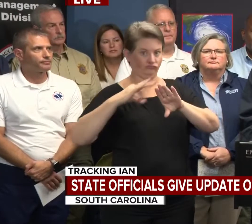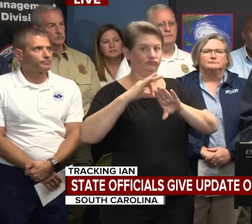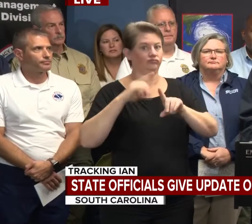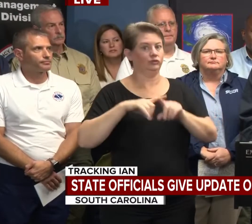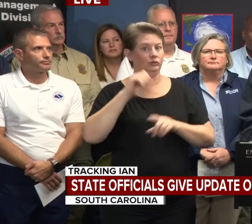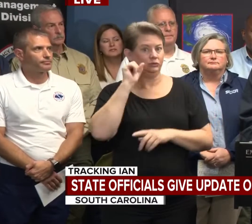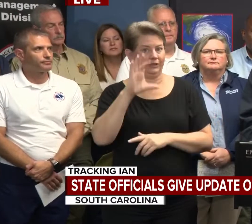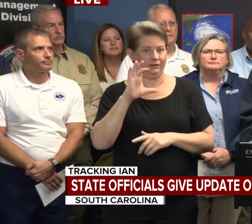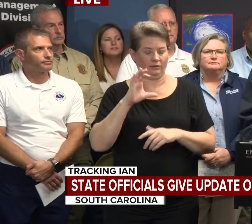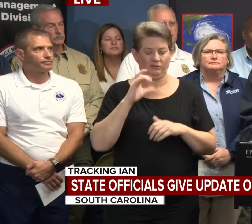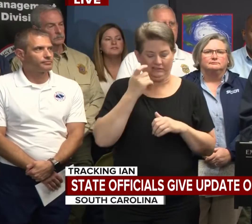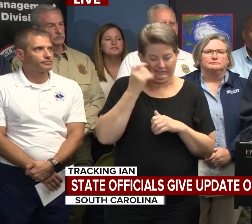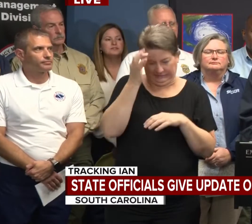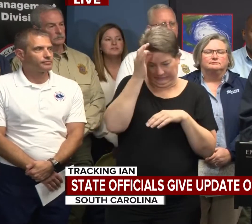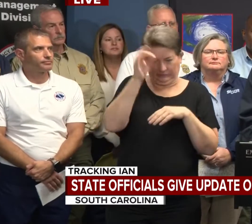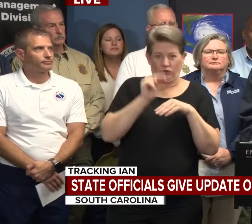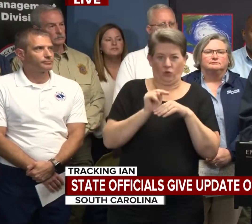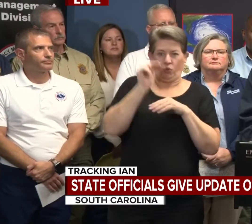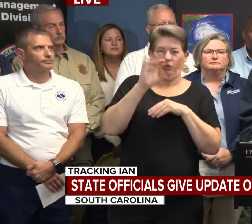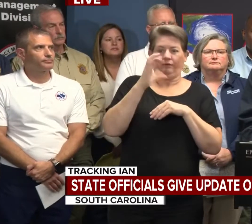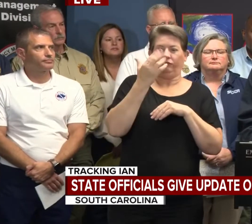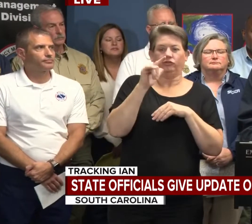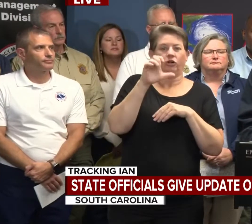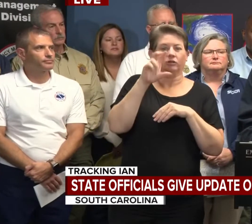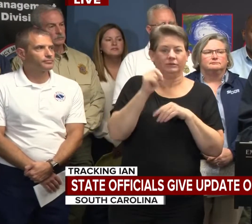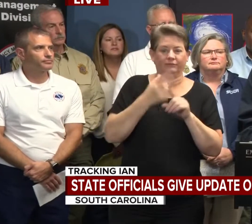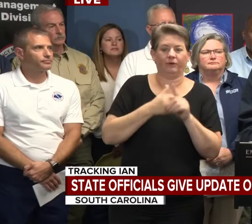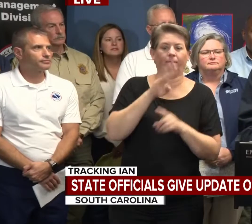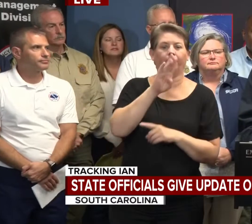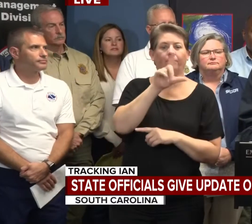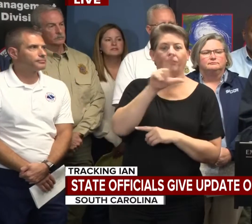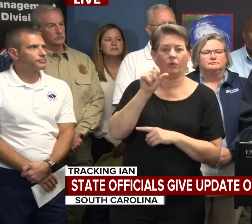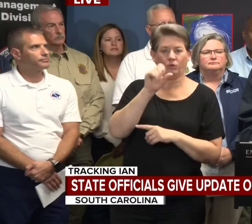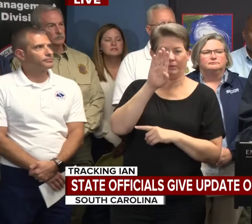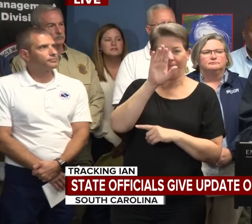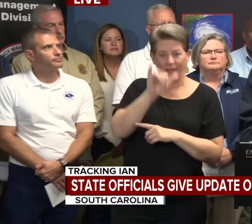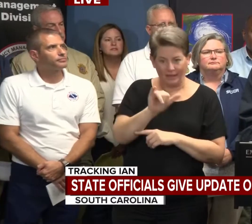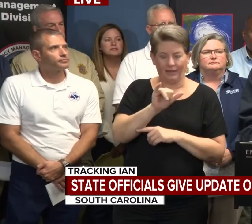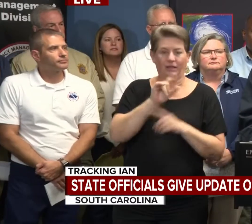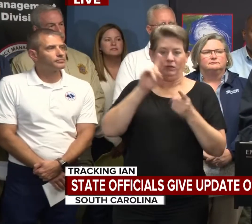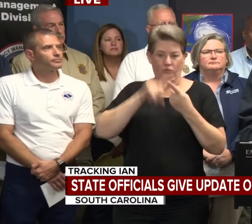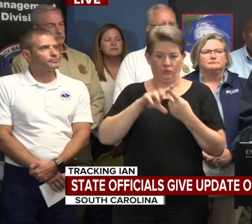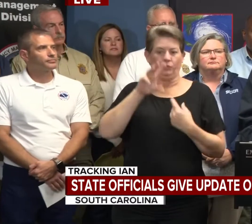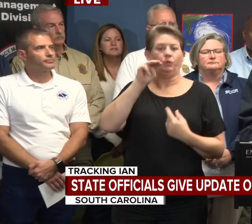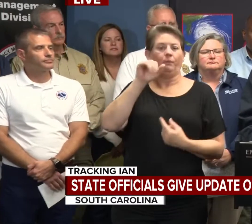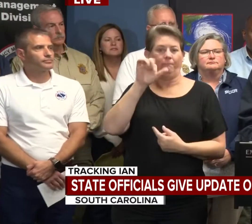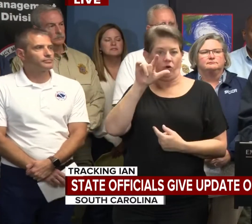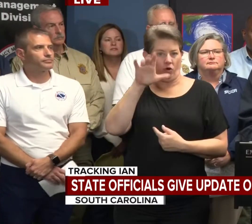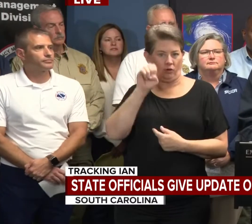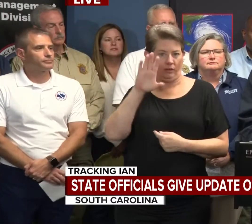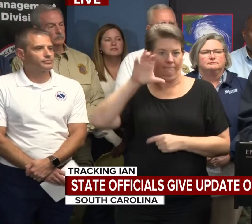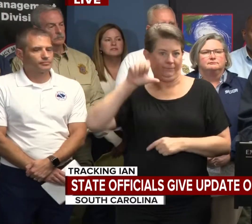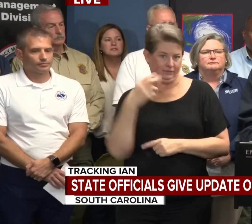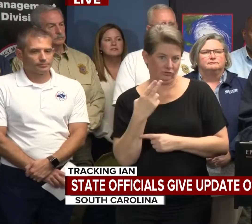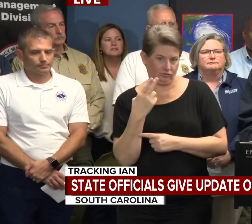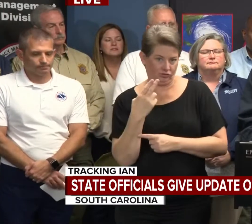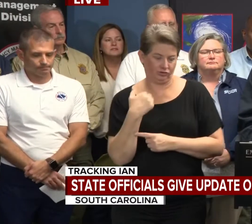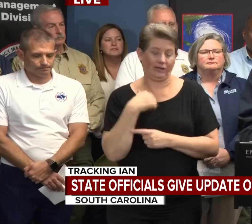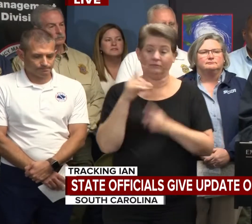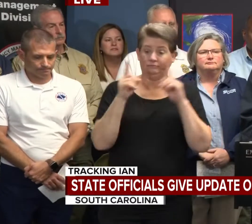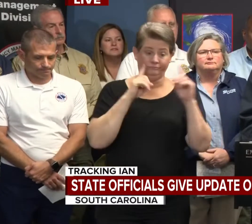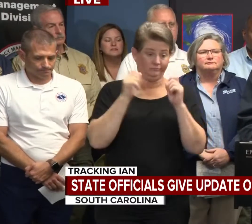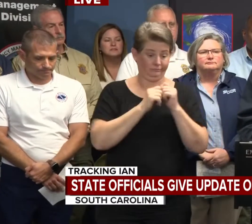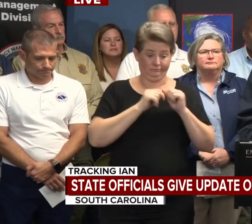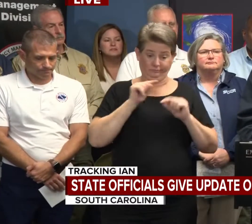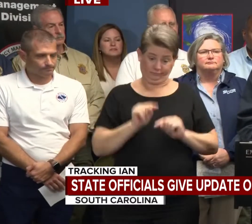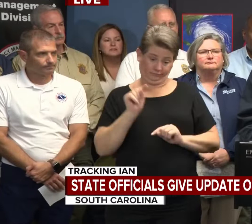above Charleston, mainly from Bulls Bay up through Myrtle Beach. I've spoken to a number of the mayors